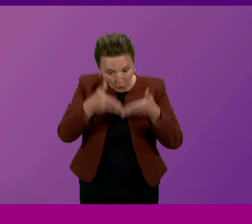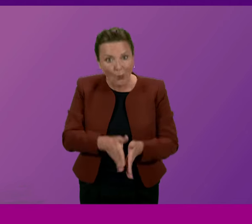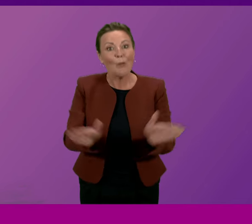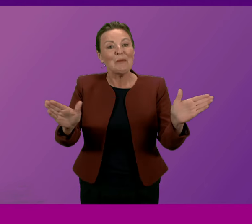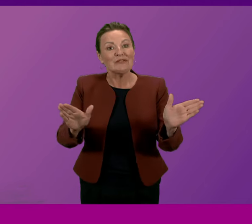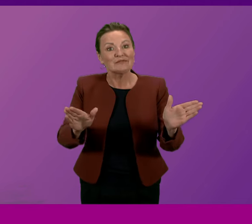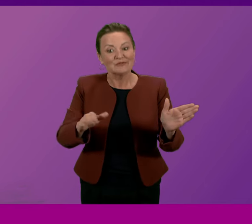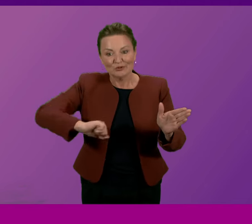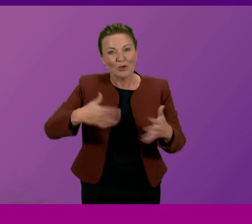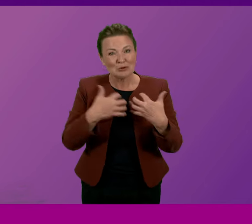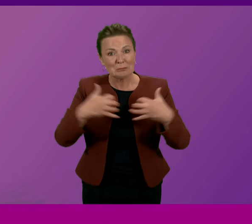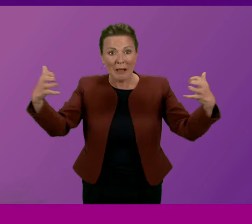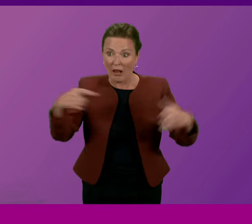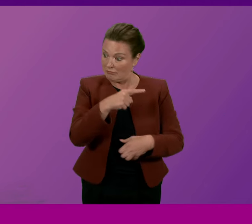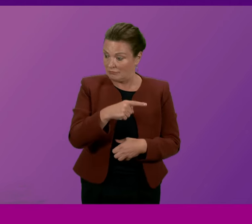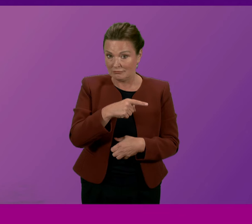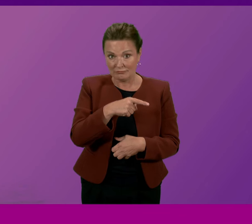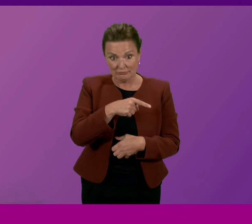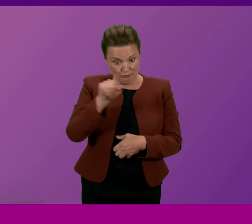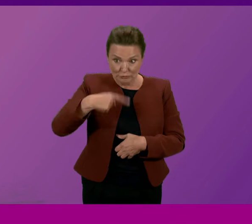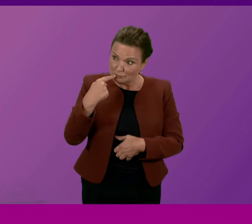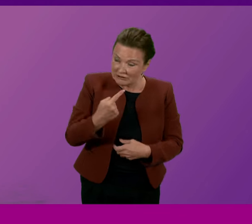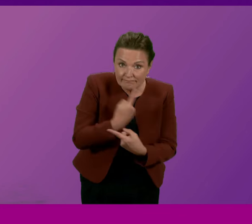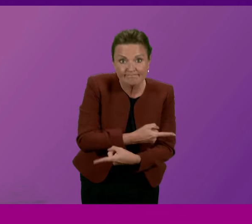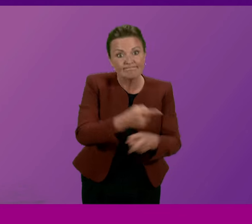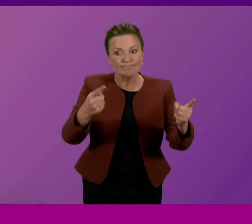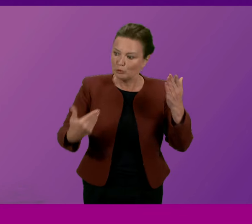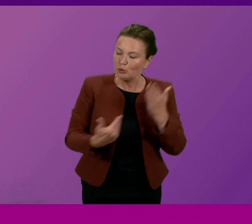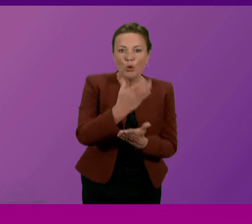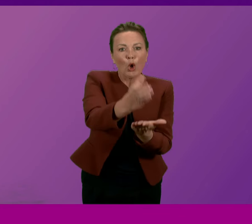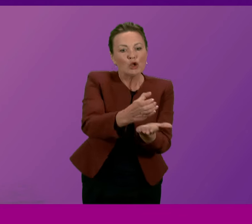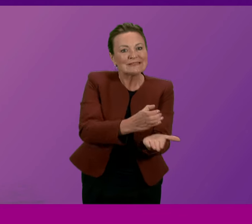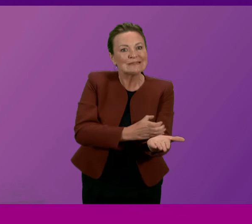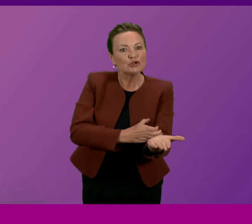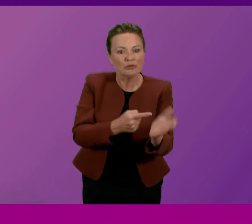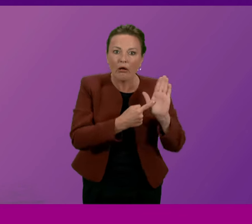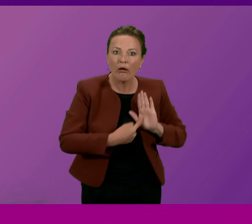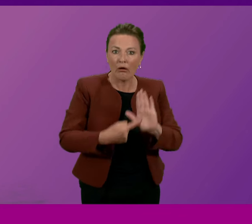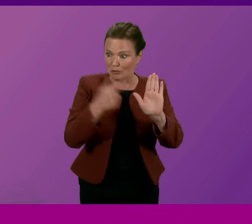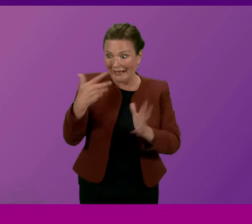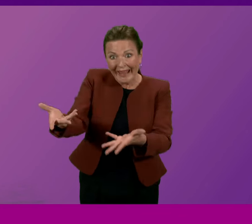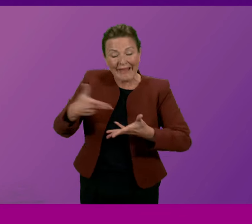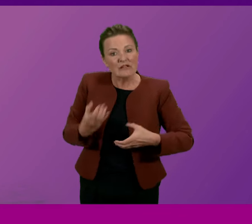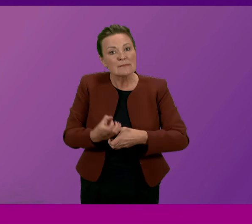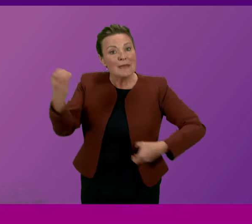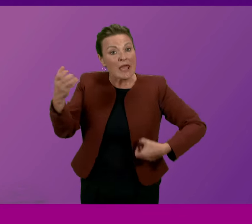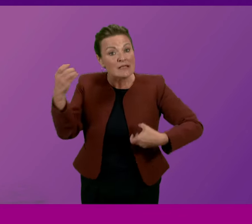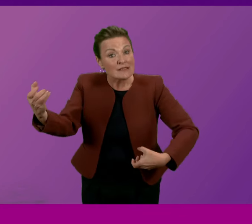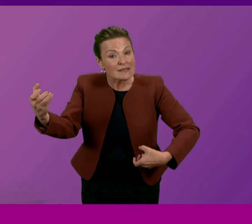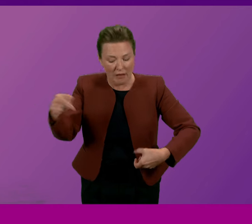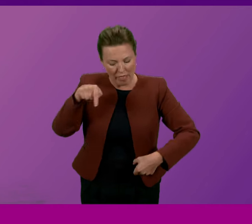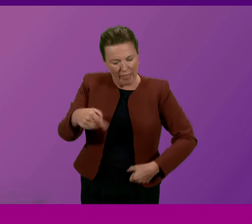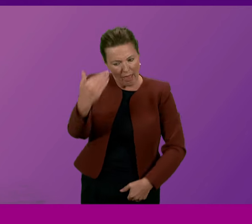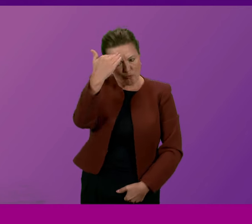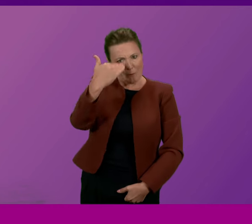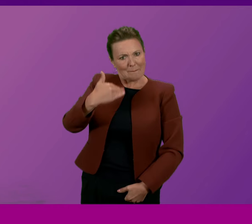new constitutional age. She gifted us the ceremonial mace before us today, with its timeless